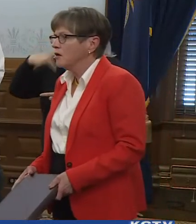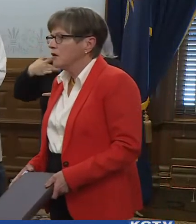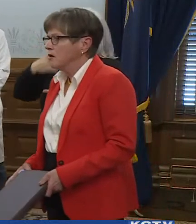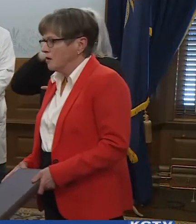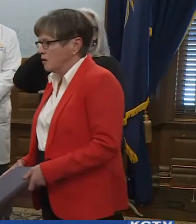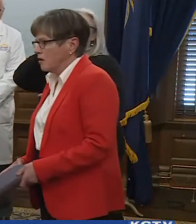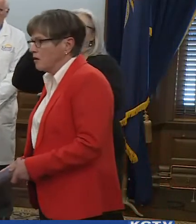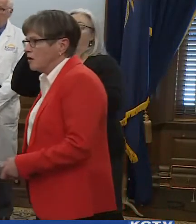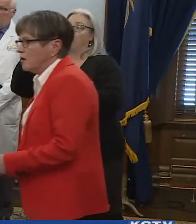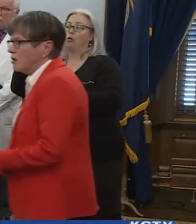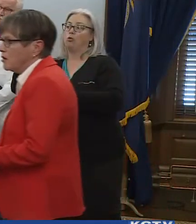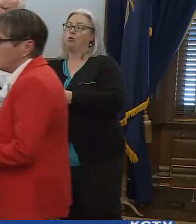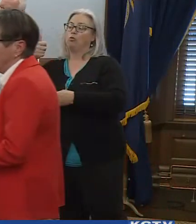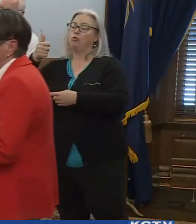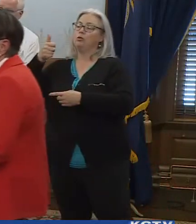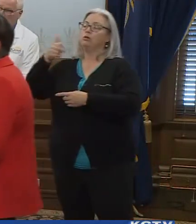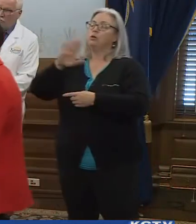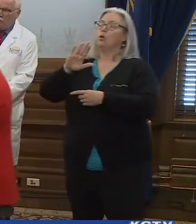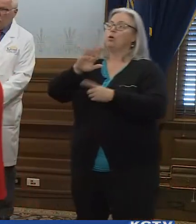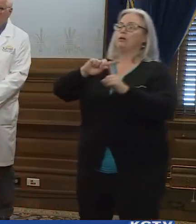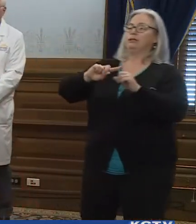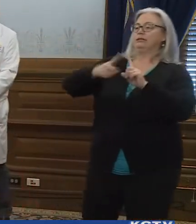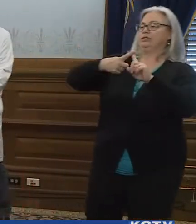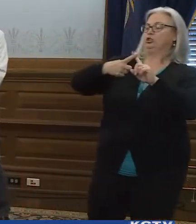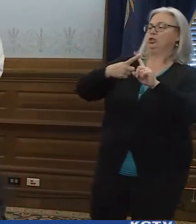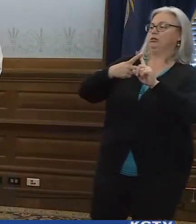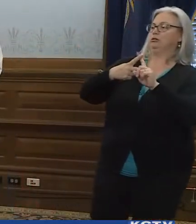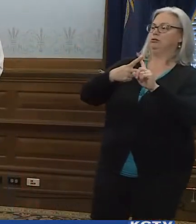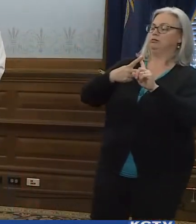your initial list of